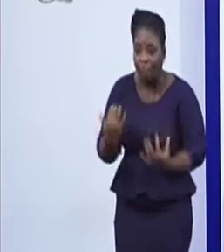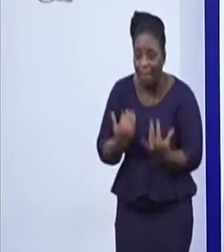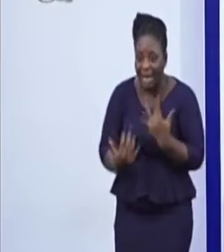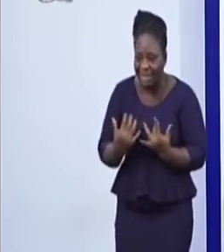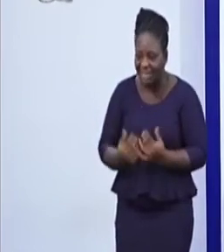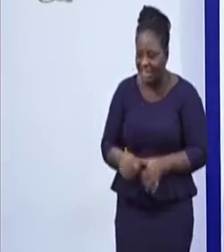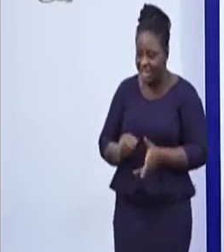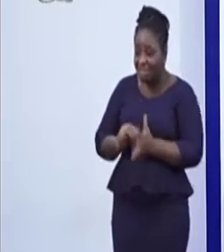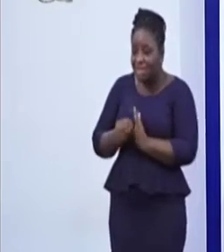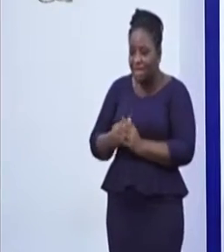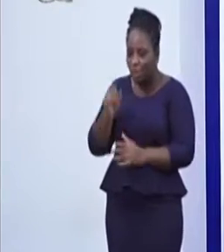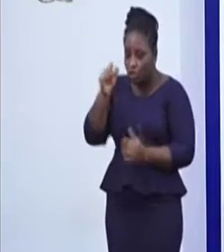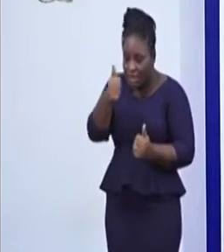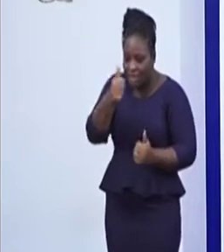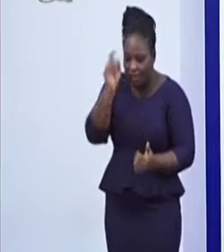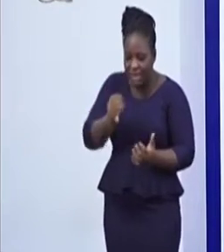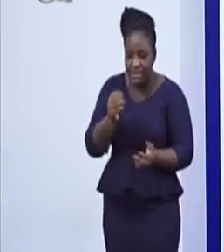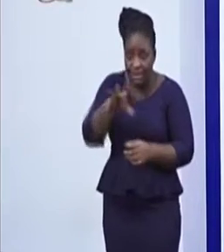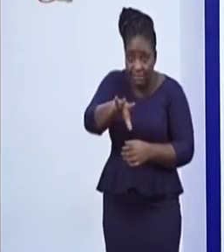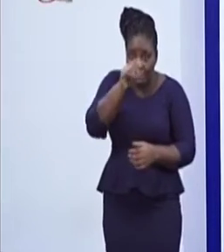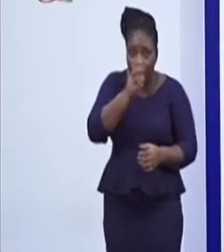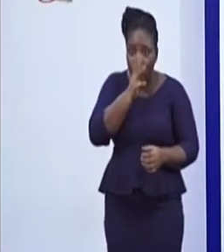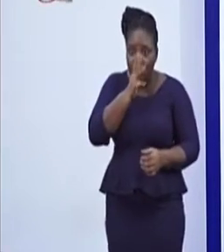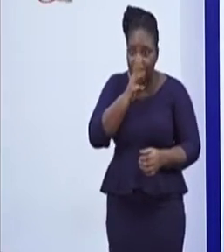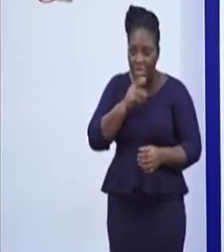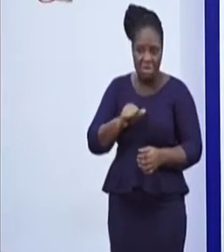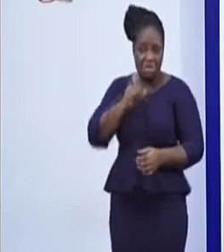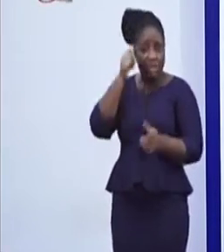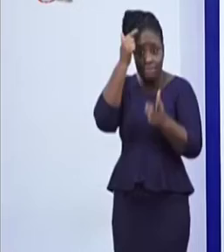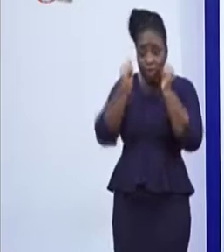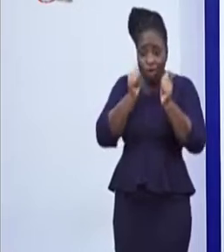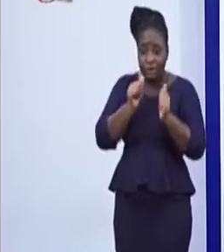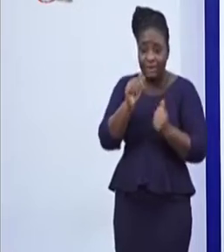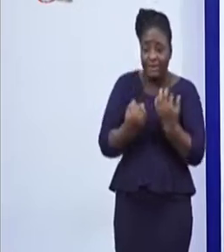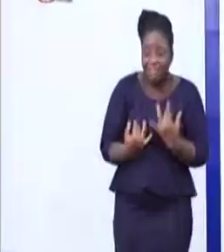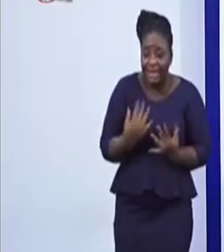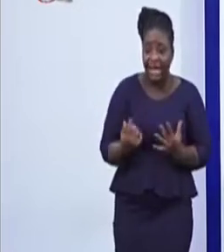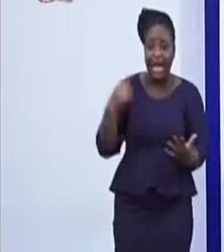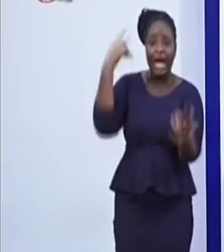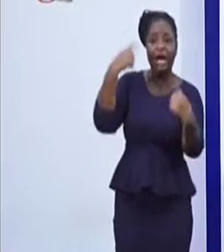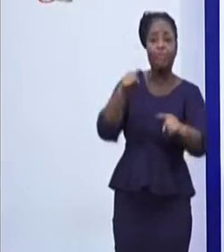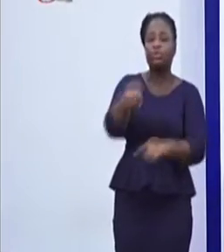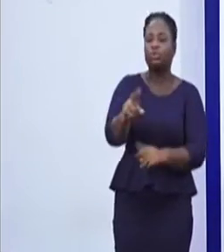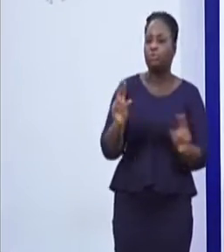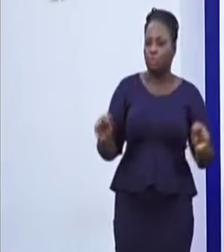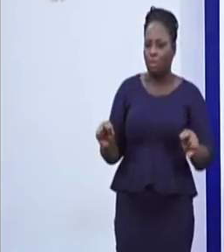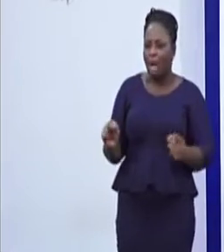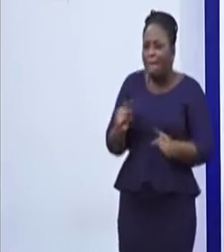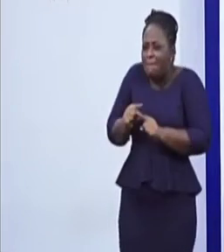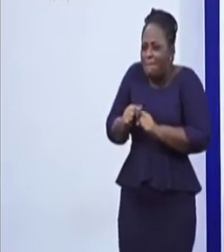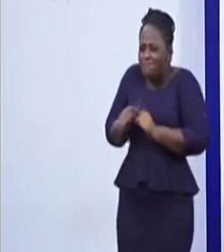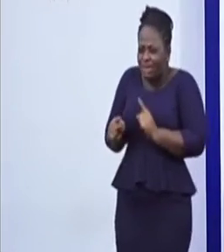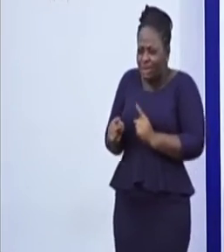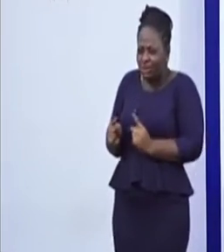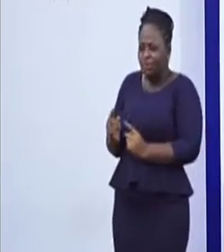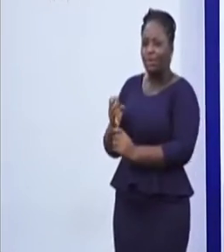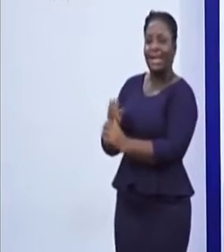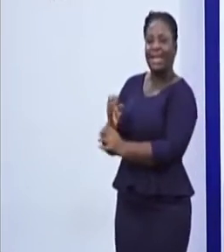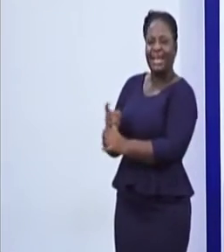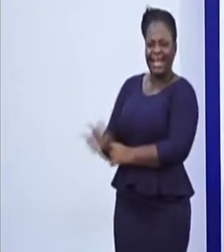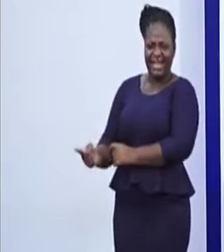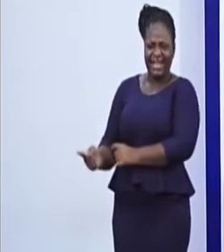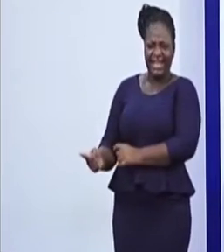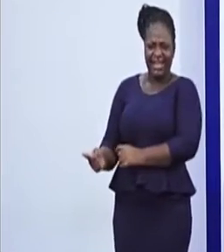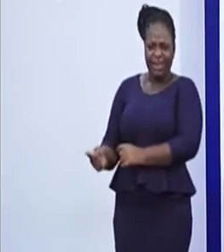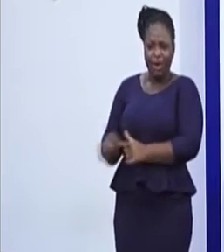water and put it against yours. Not because yours will catch fire too, but in case yours catches fire, you have water to douse